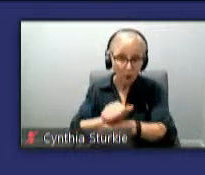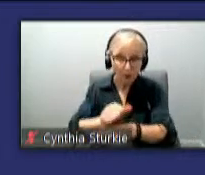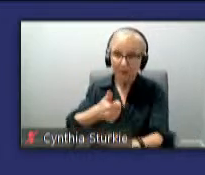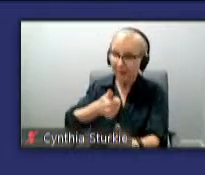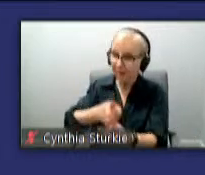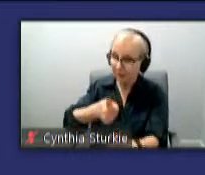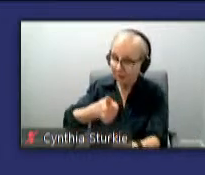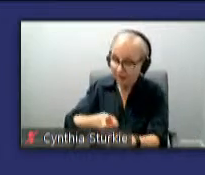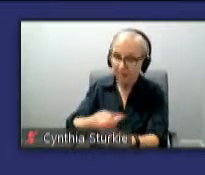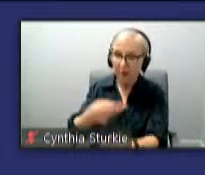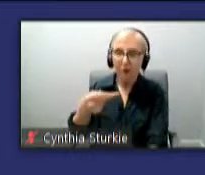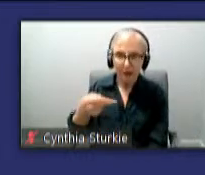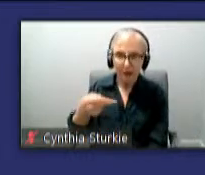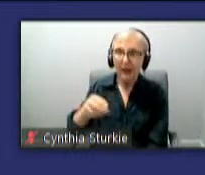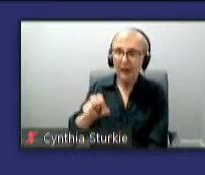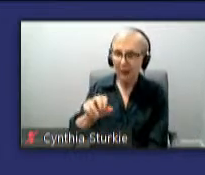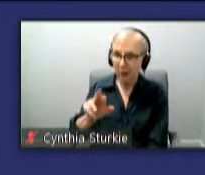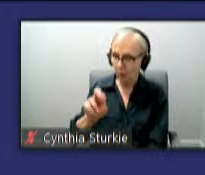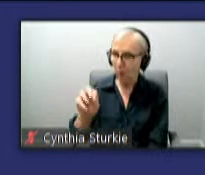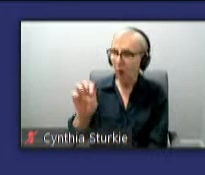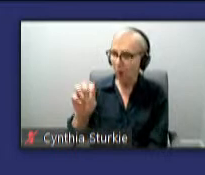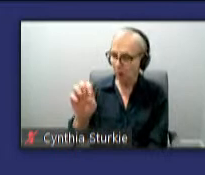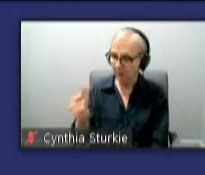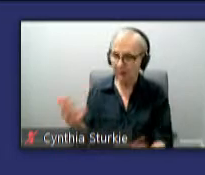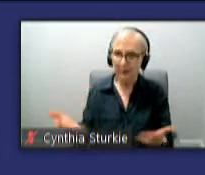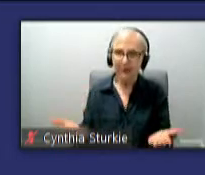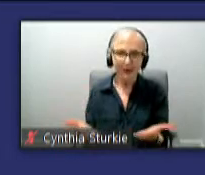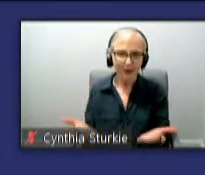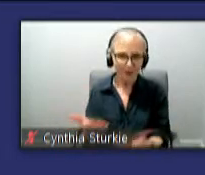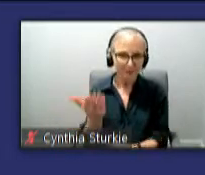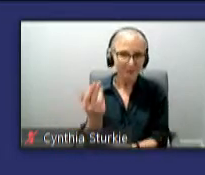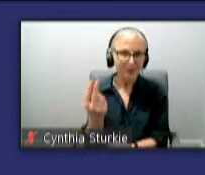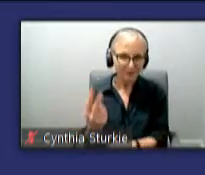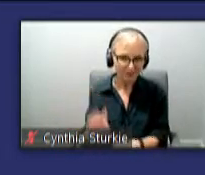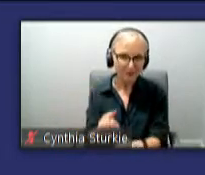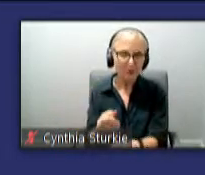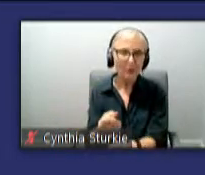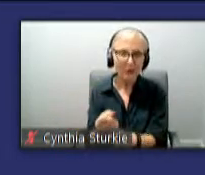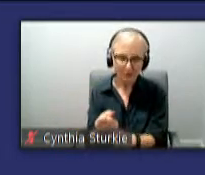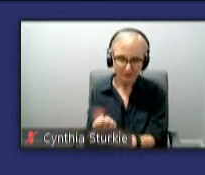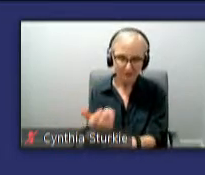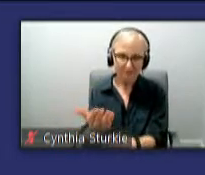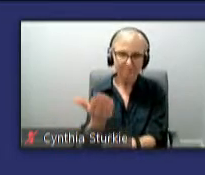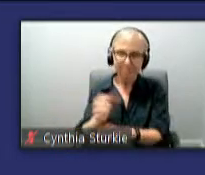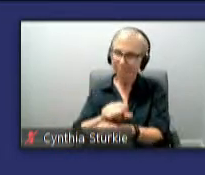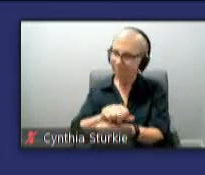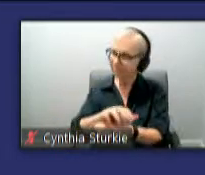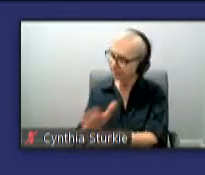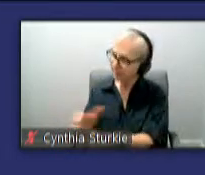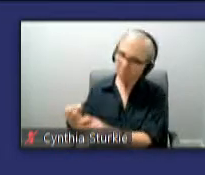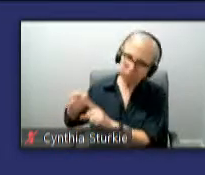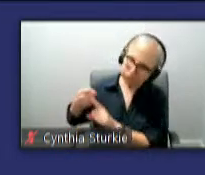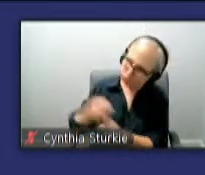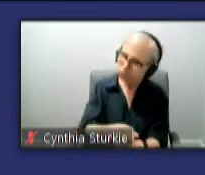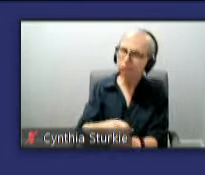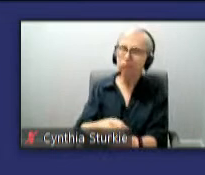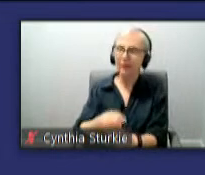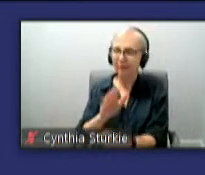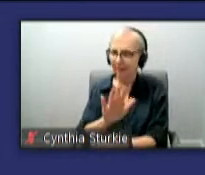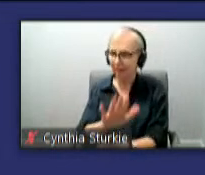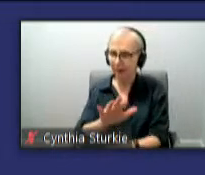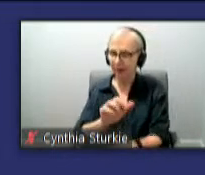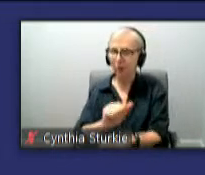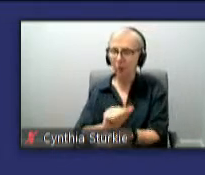absolute heroes on the front lines here over the last 2 years. But this pandemic has taken an enormous toll on them. We're